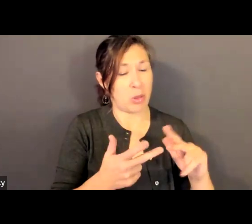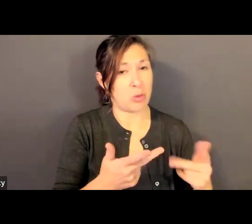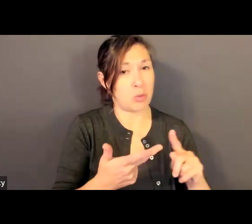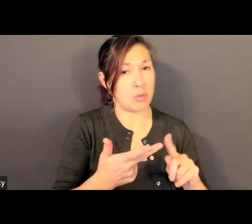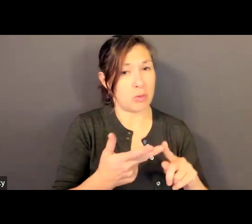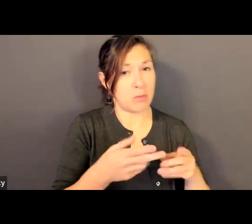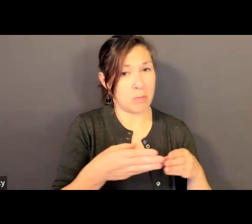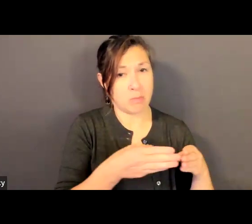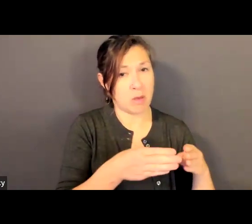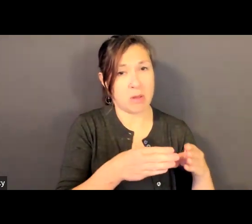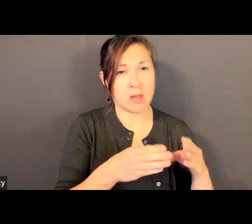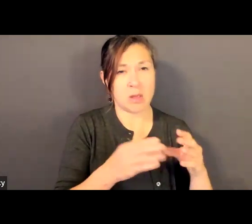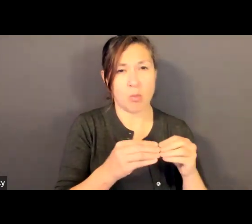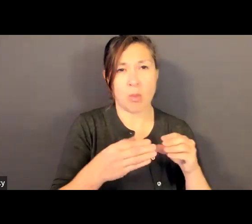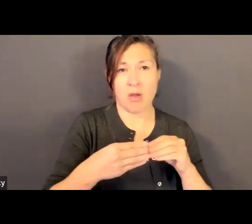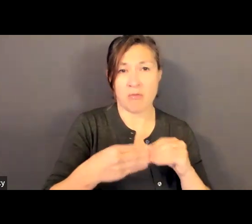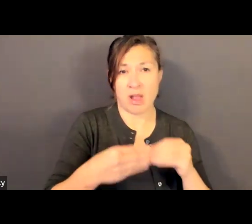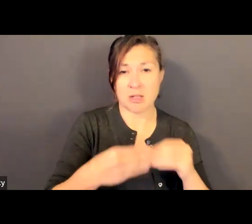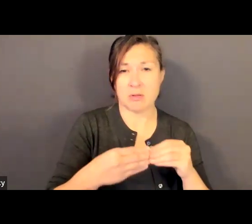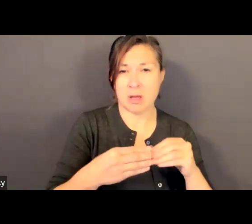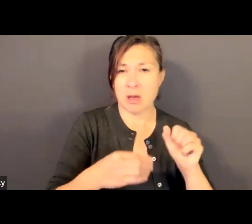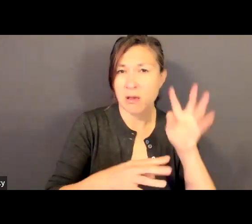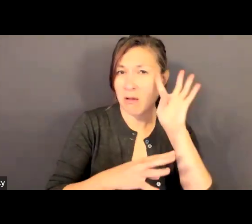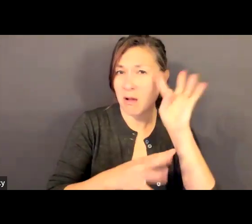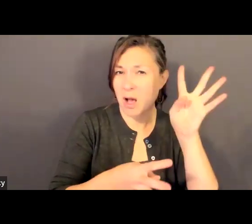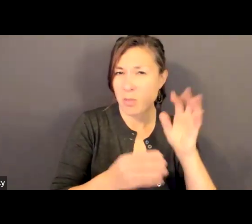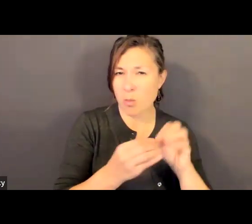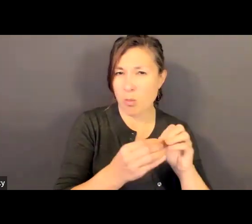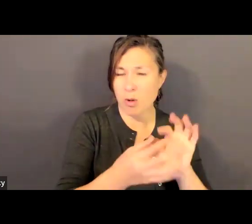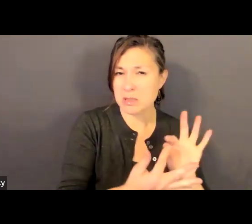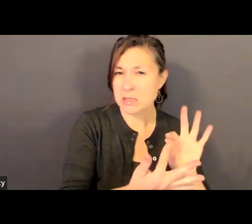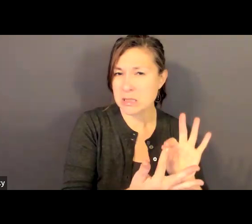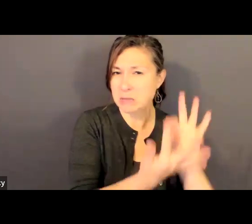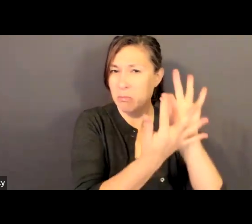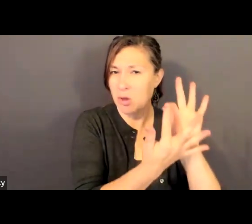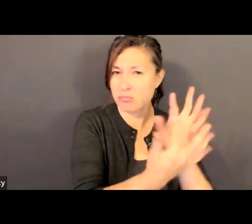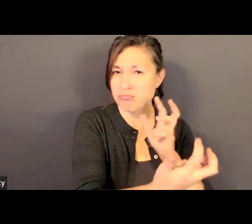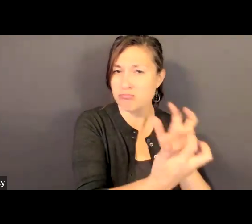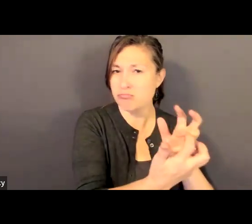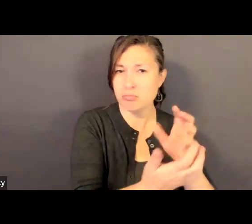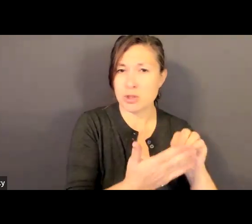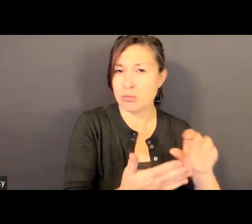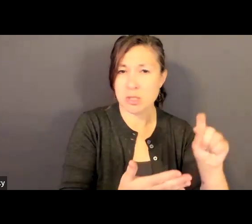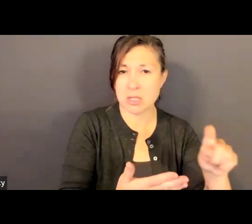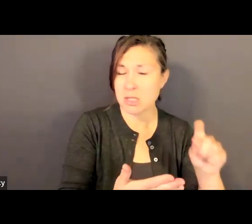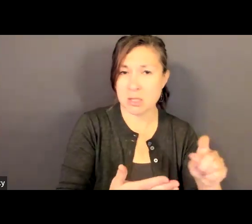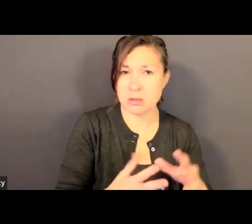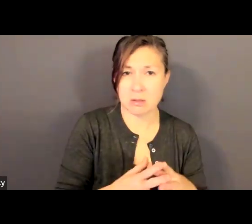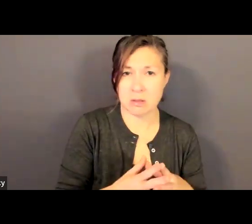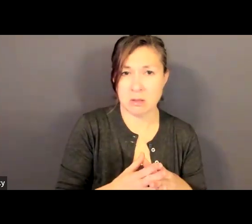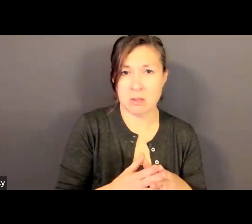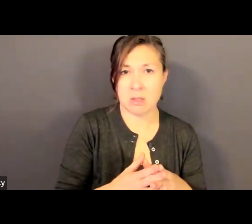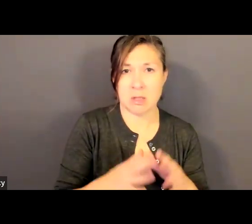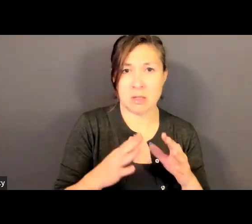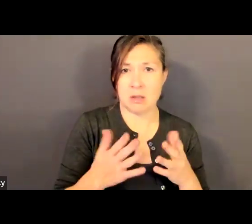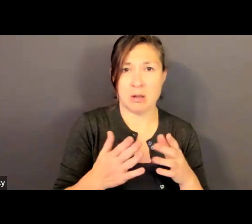to develop something that's more customized to what their students would be able to